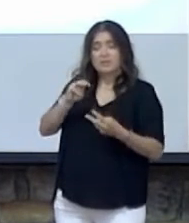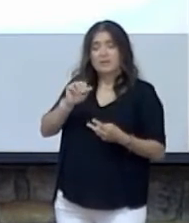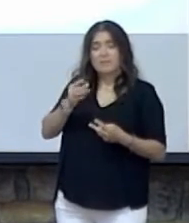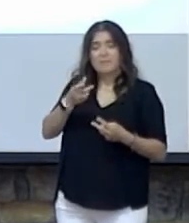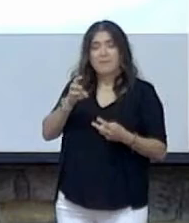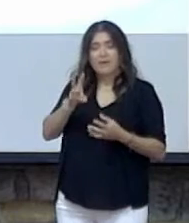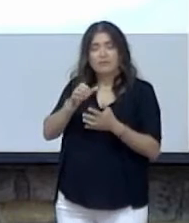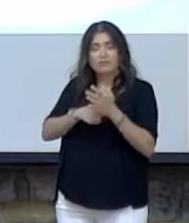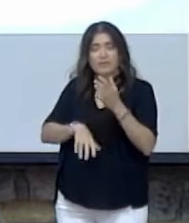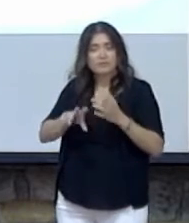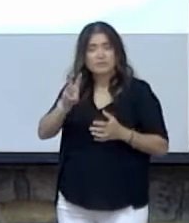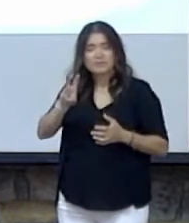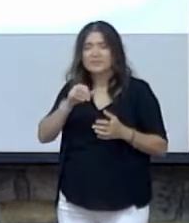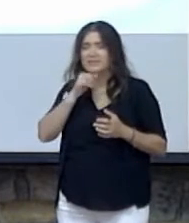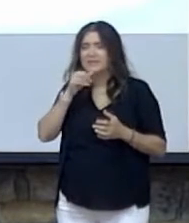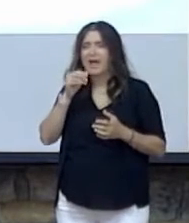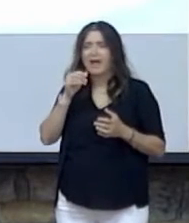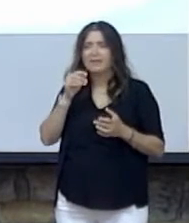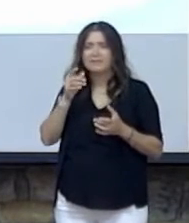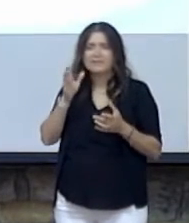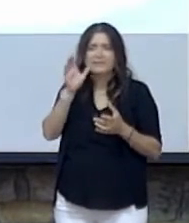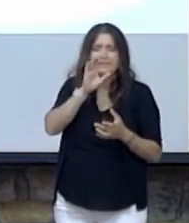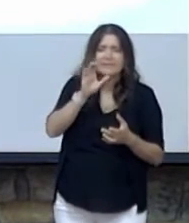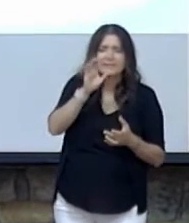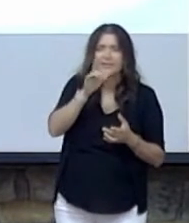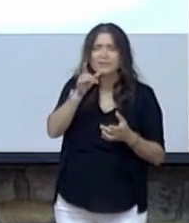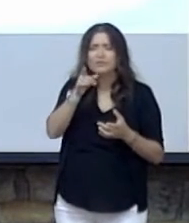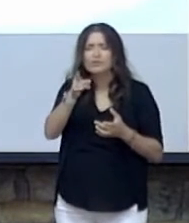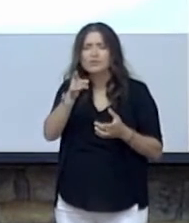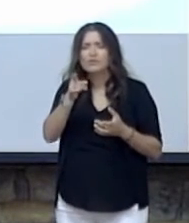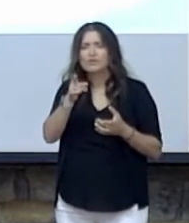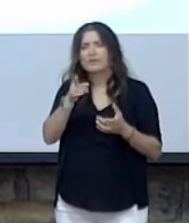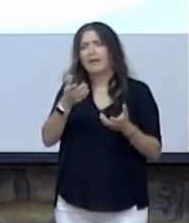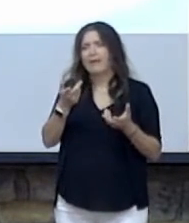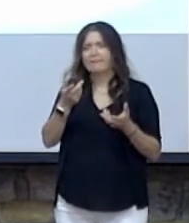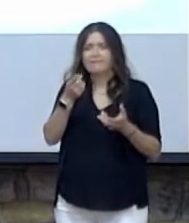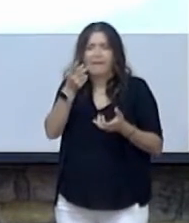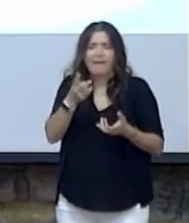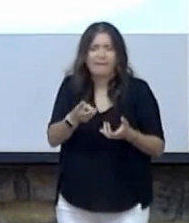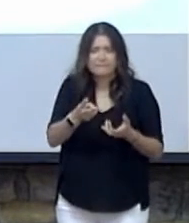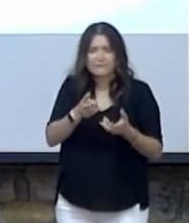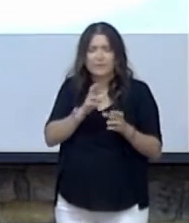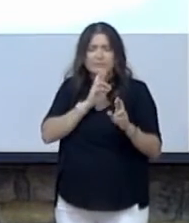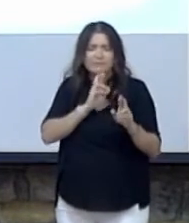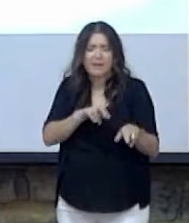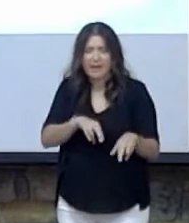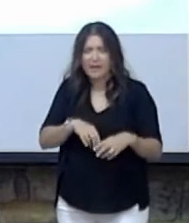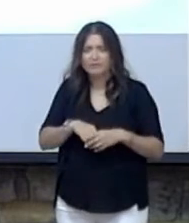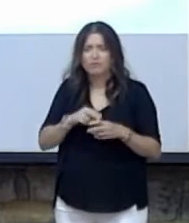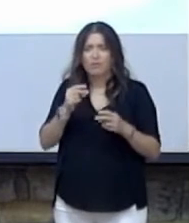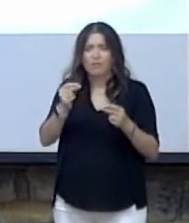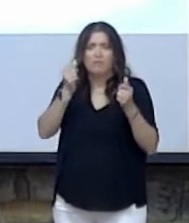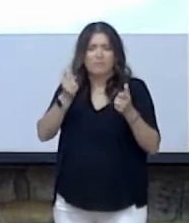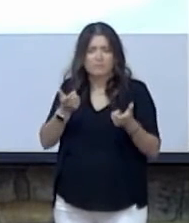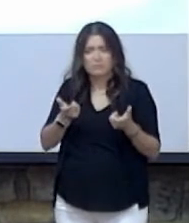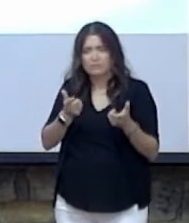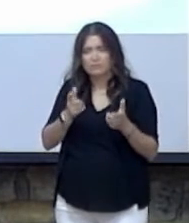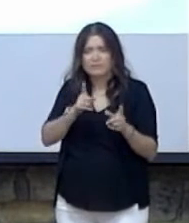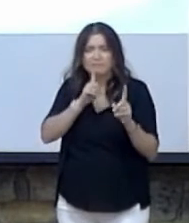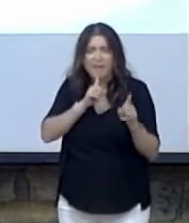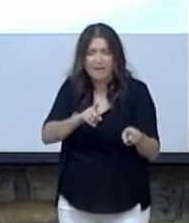not looking for some haphazard response. He's not looking for a knee-jerk response. Let's go back to Luke chapter 9.